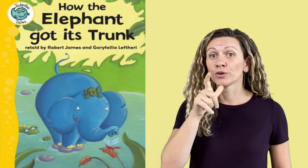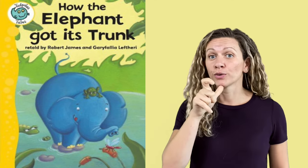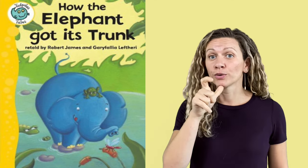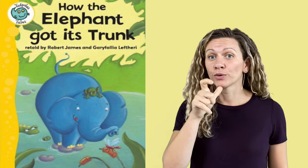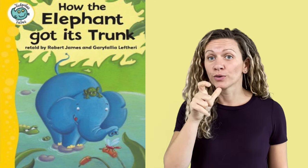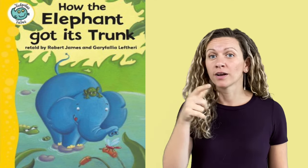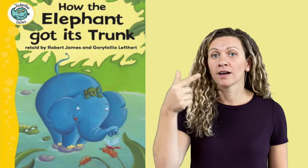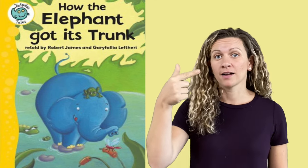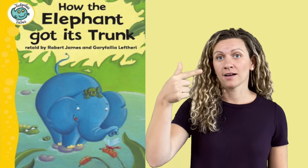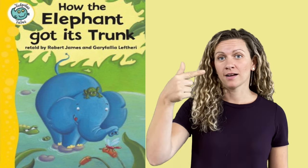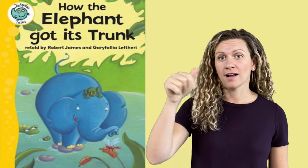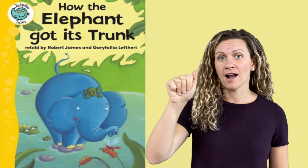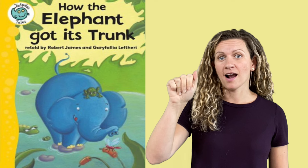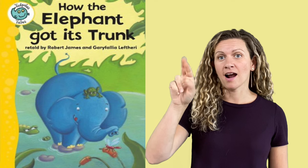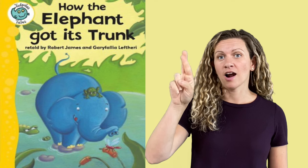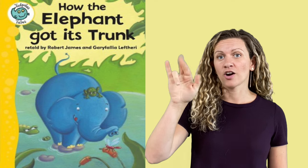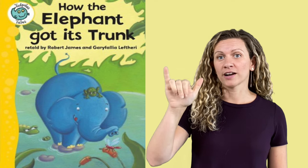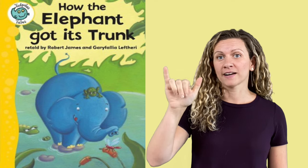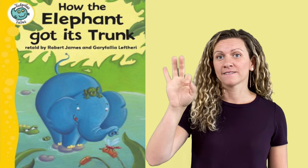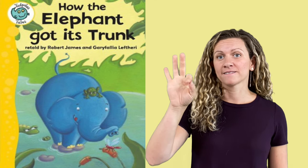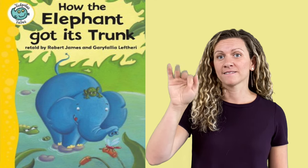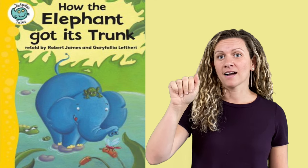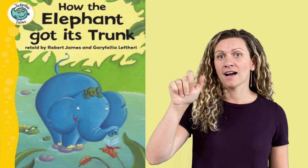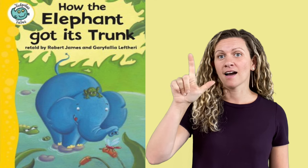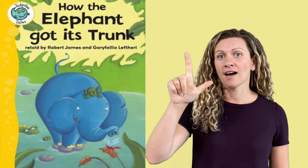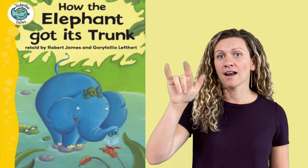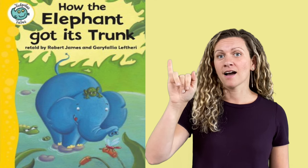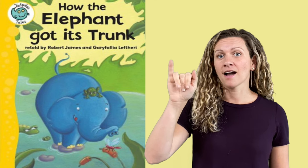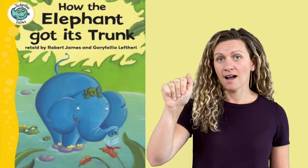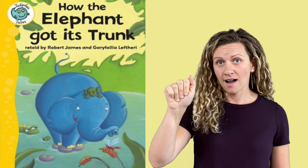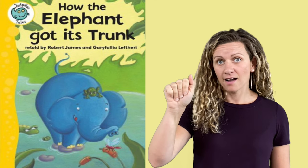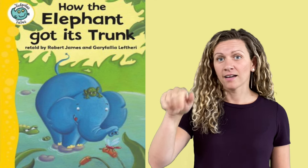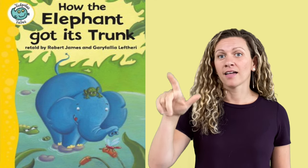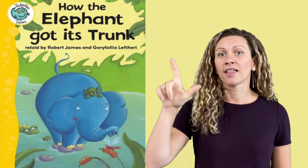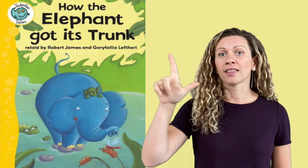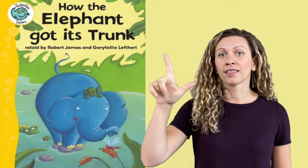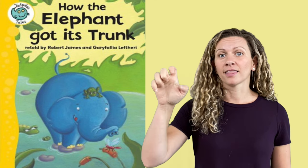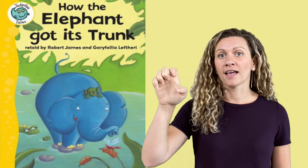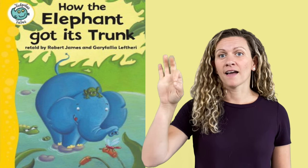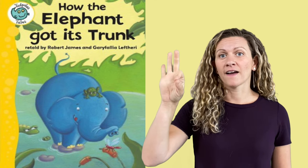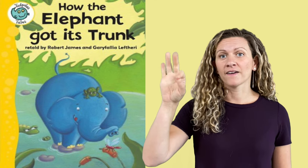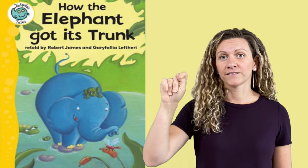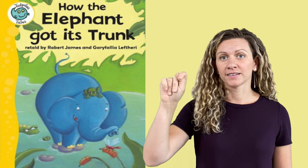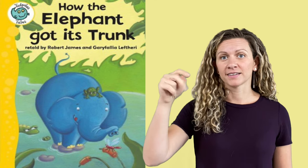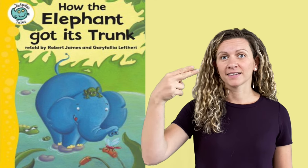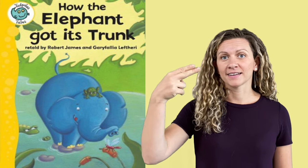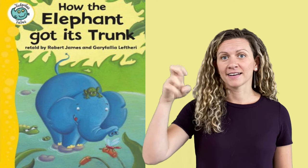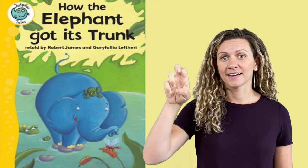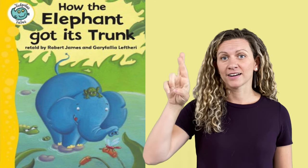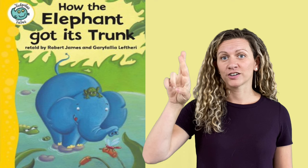illustrated by Gary Faglia Lefthiery